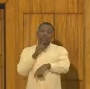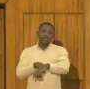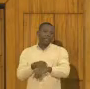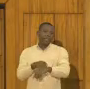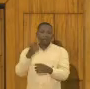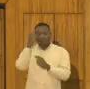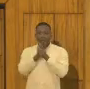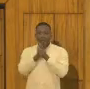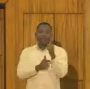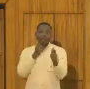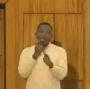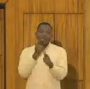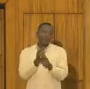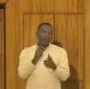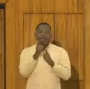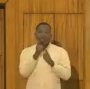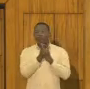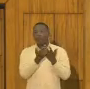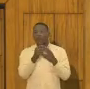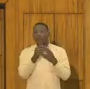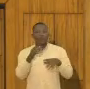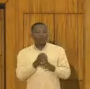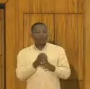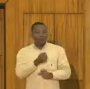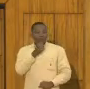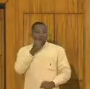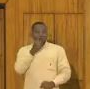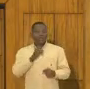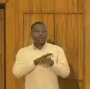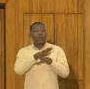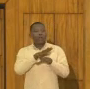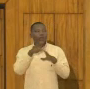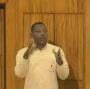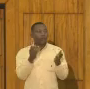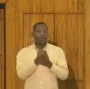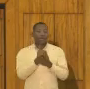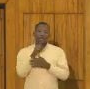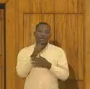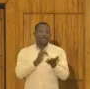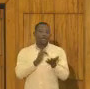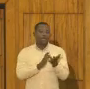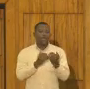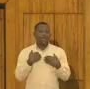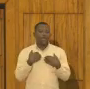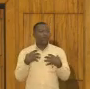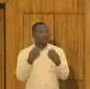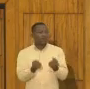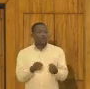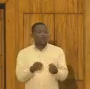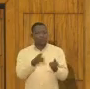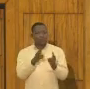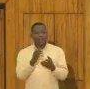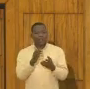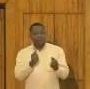the global HIV/AIDS pandemic. Although these vaccines, they have a strong potential in